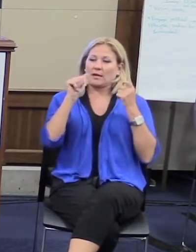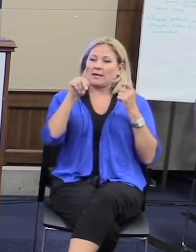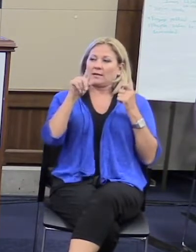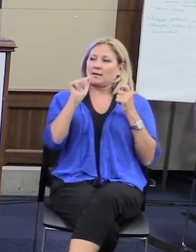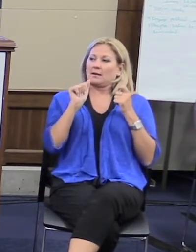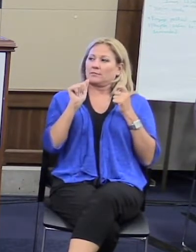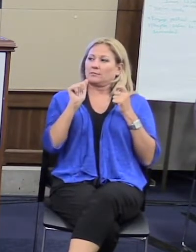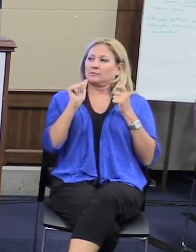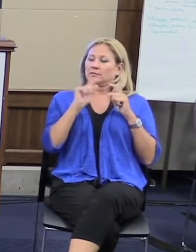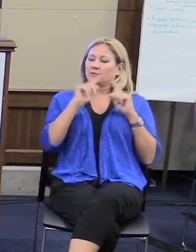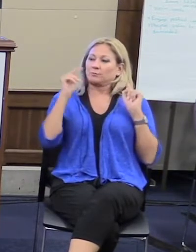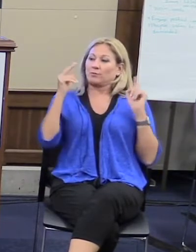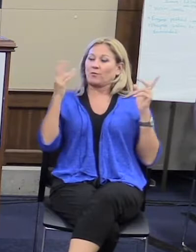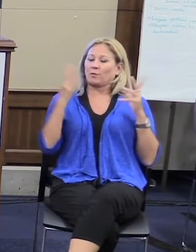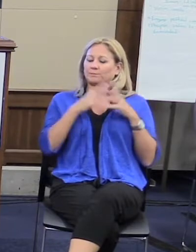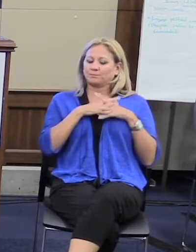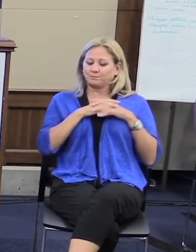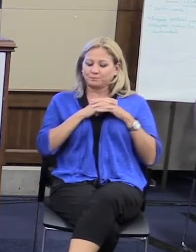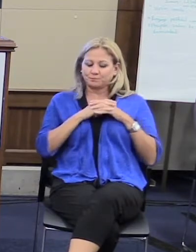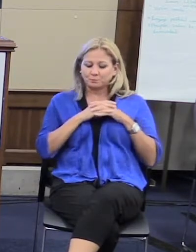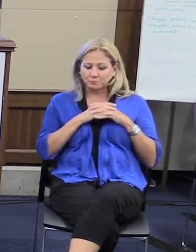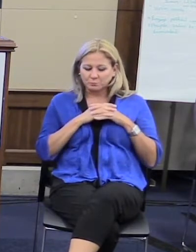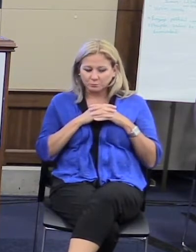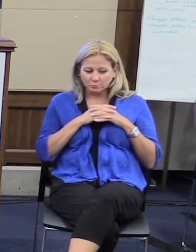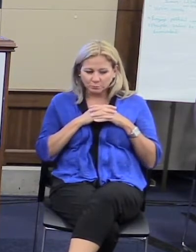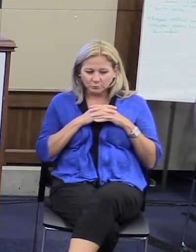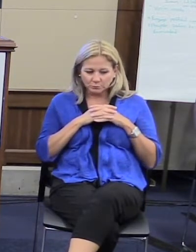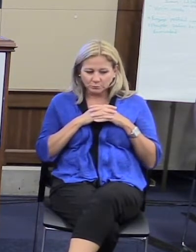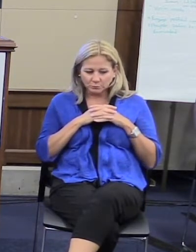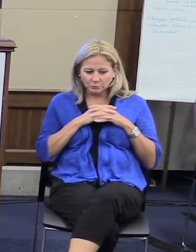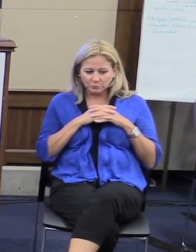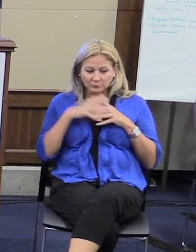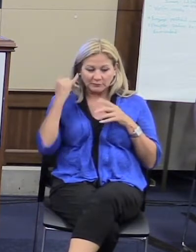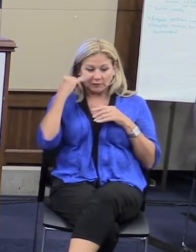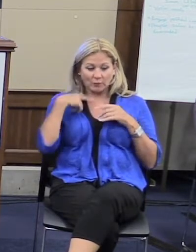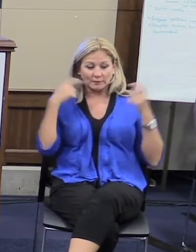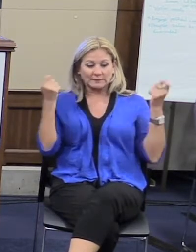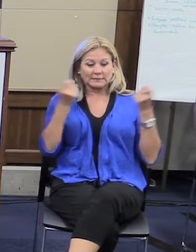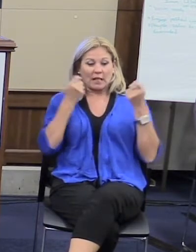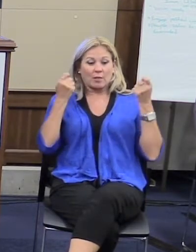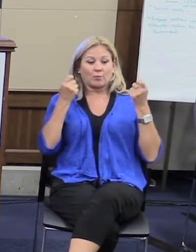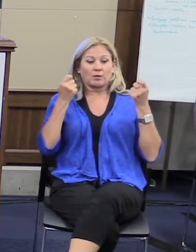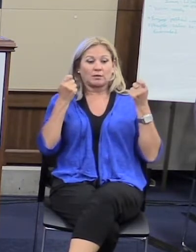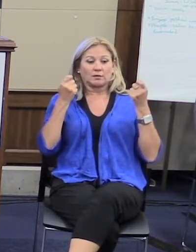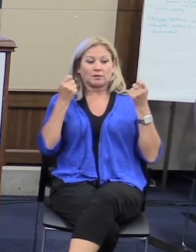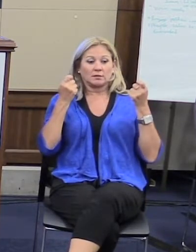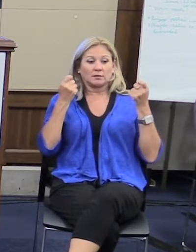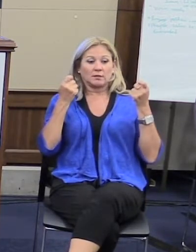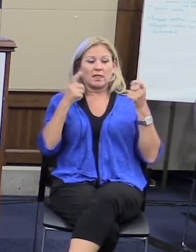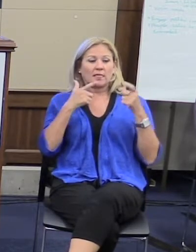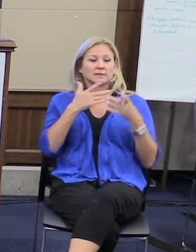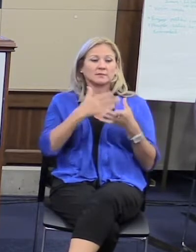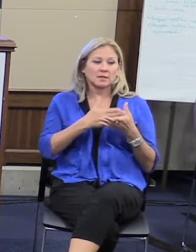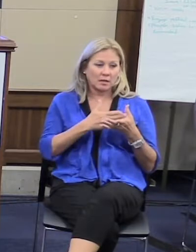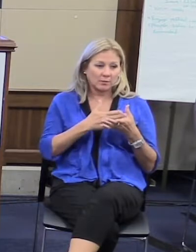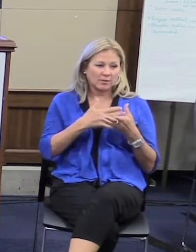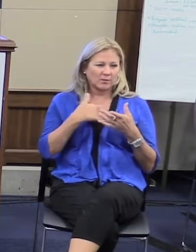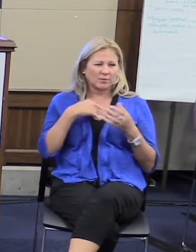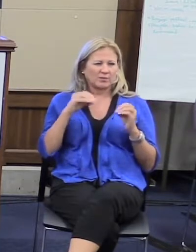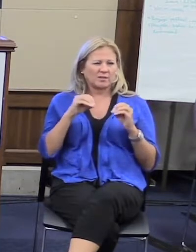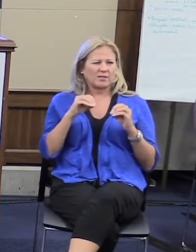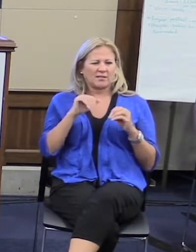of ADA, and that is. If we celebrate it and stop, then we've done nothing. The ADA is